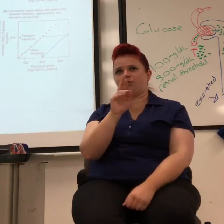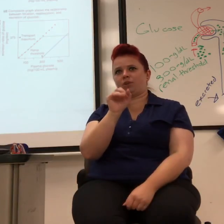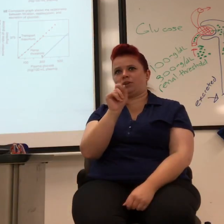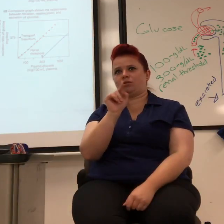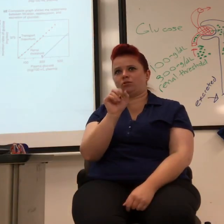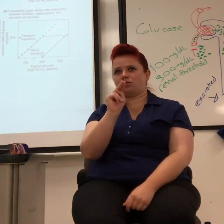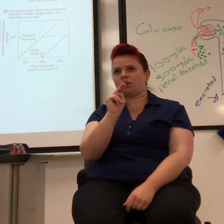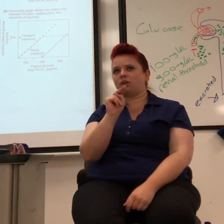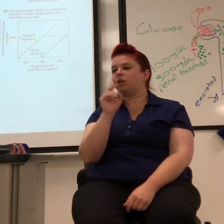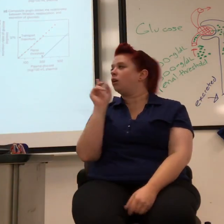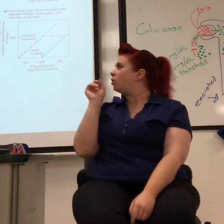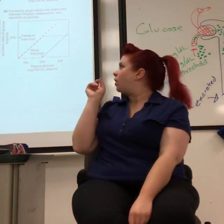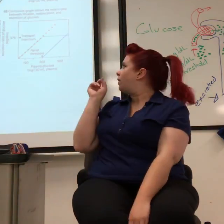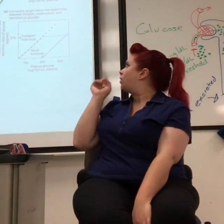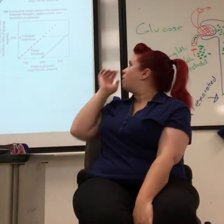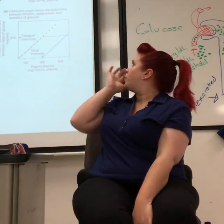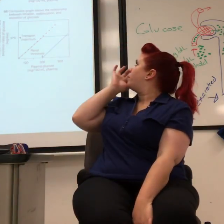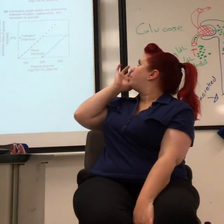It's right there.